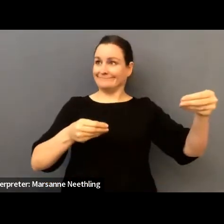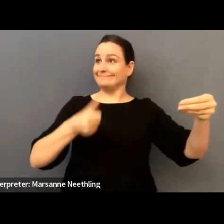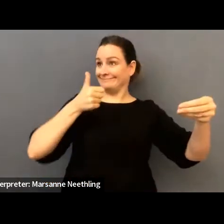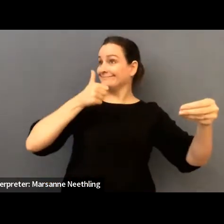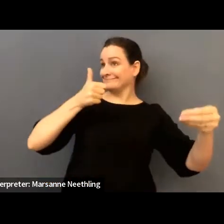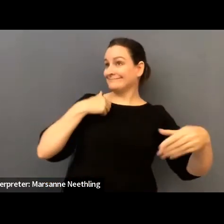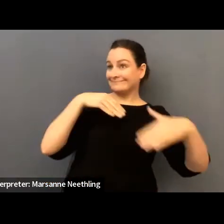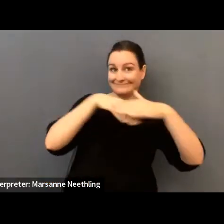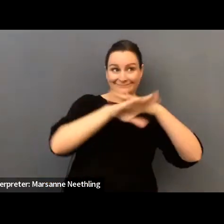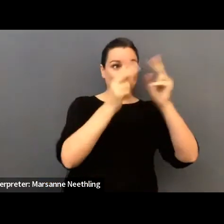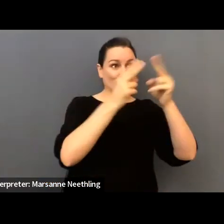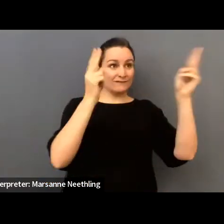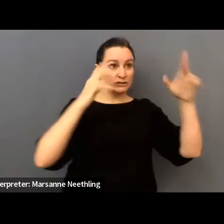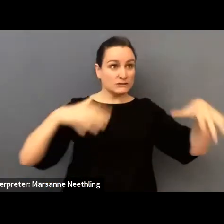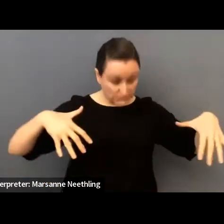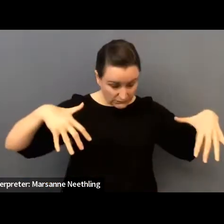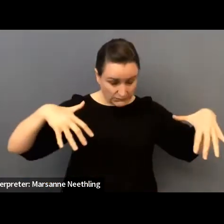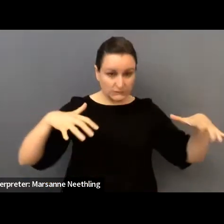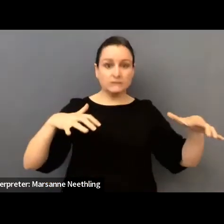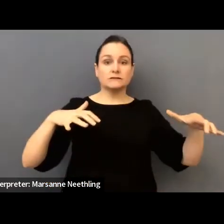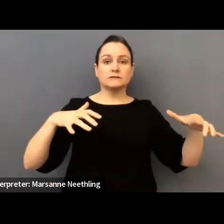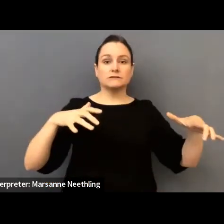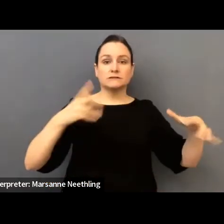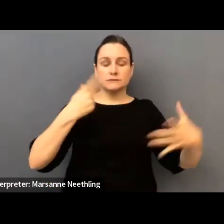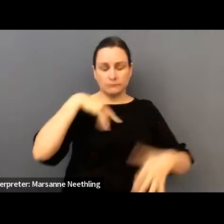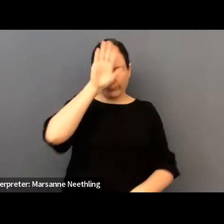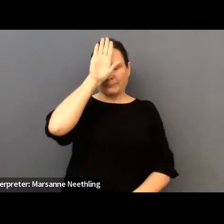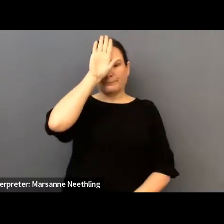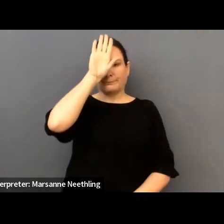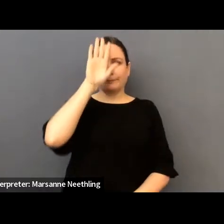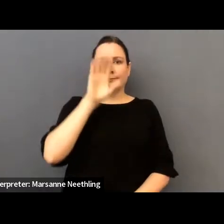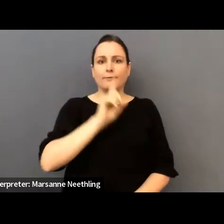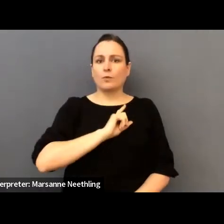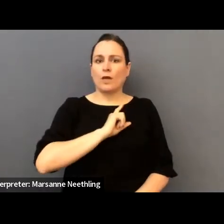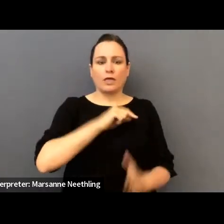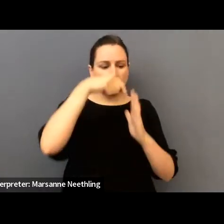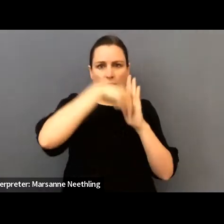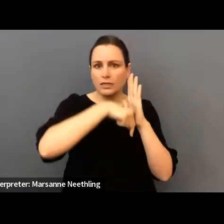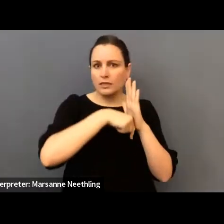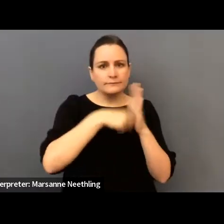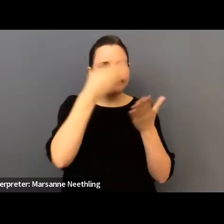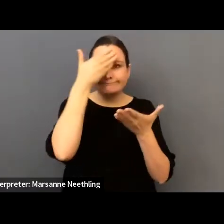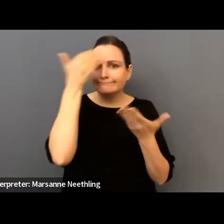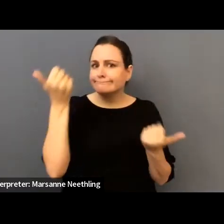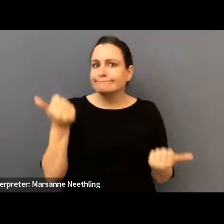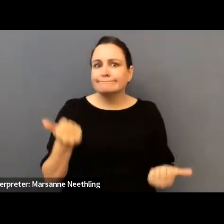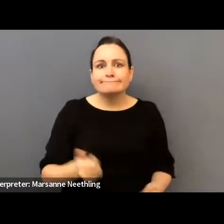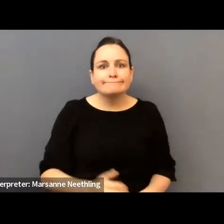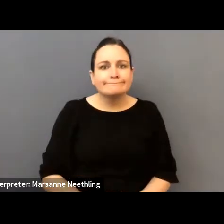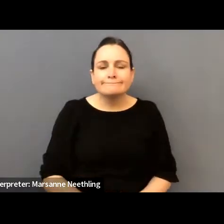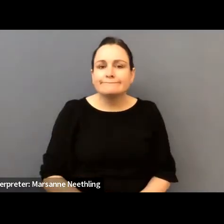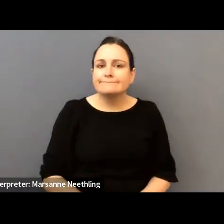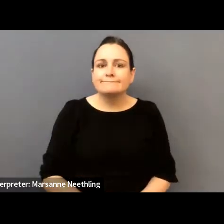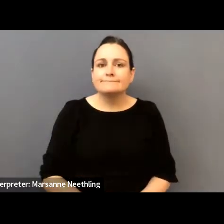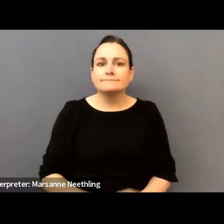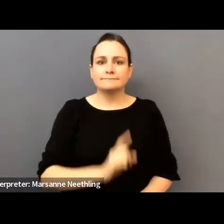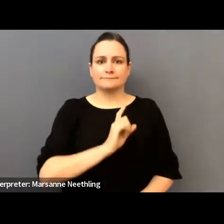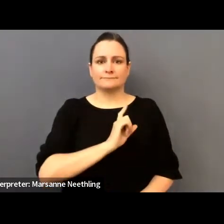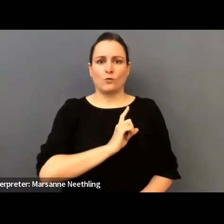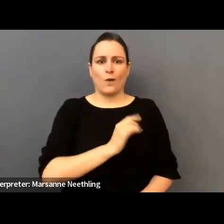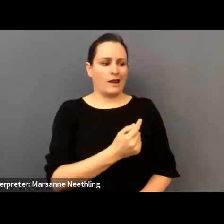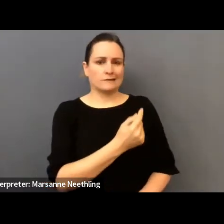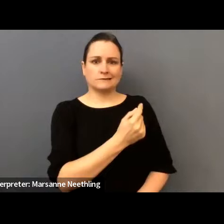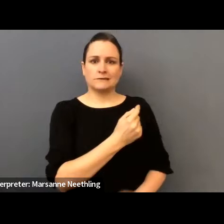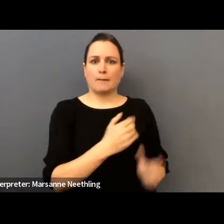not knowing the subject or the result that they got in matric might not be